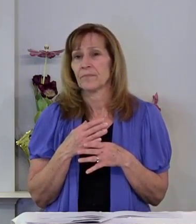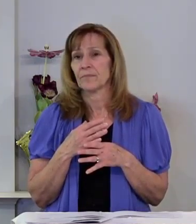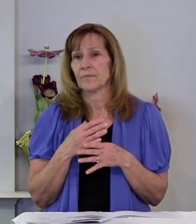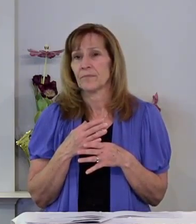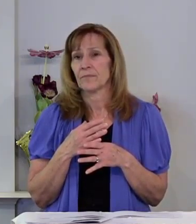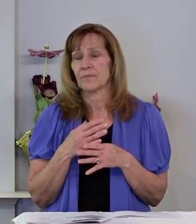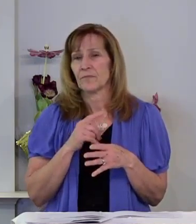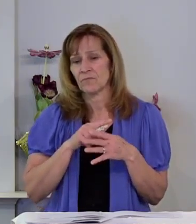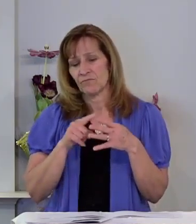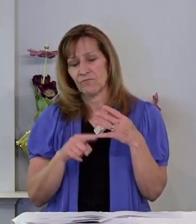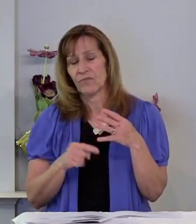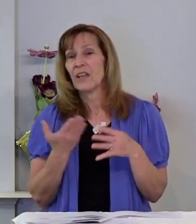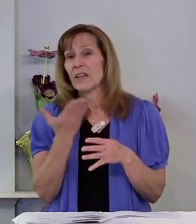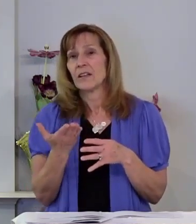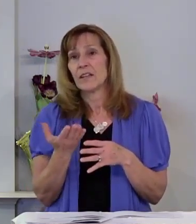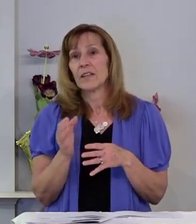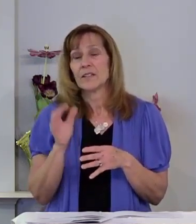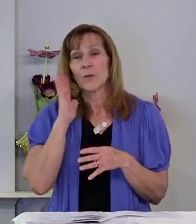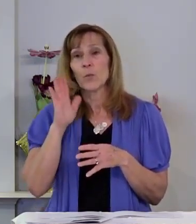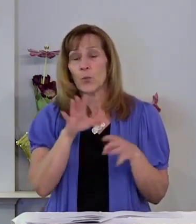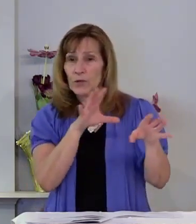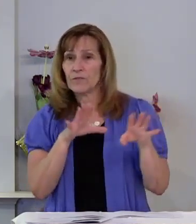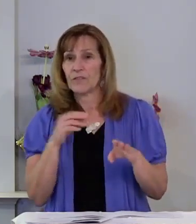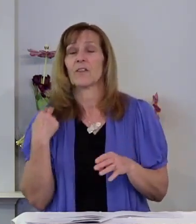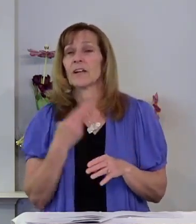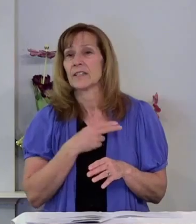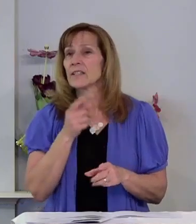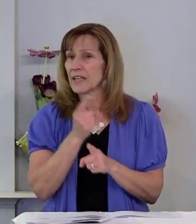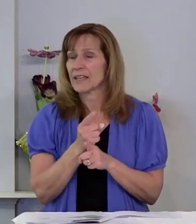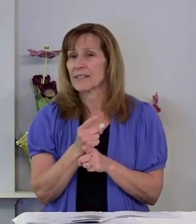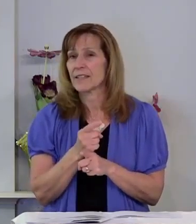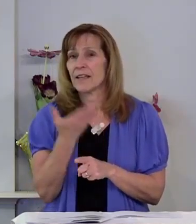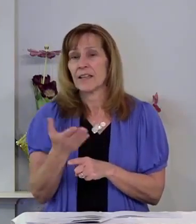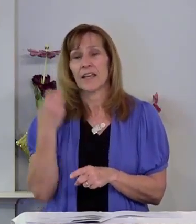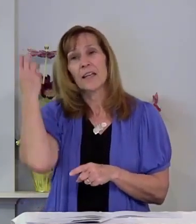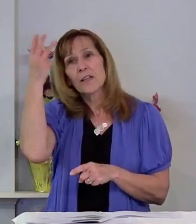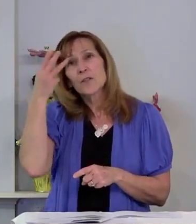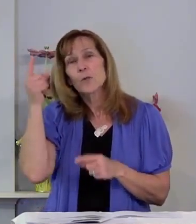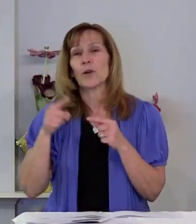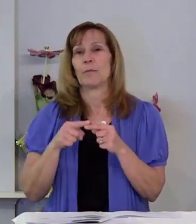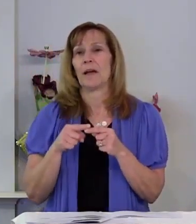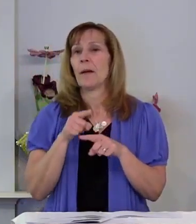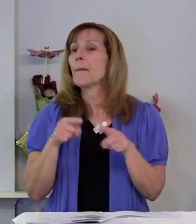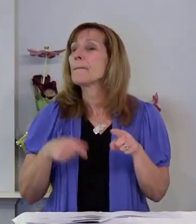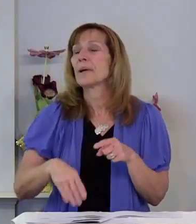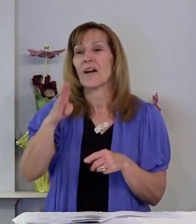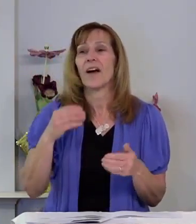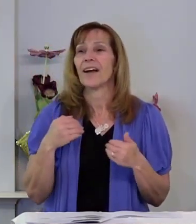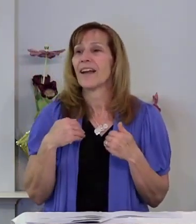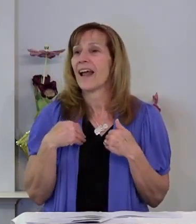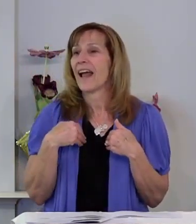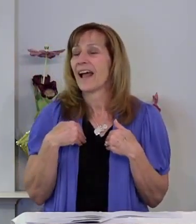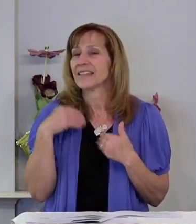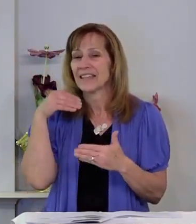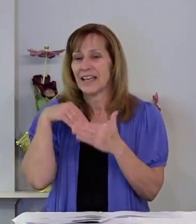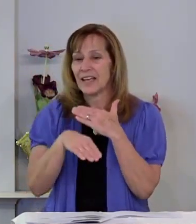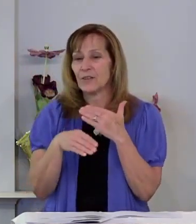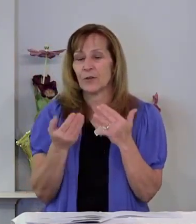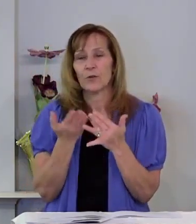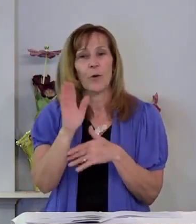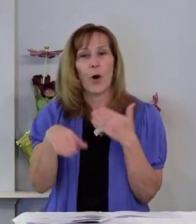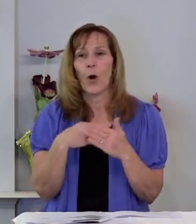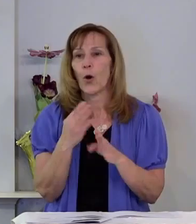To the shepherds, don't be afraid. To the scared disciples in the boat, don't be